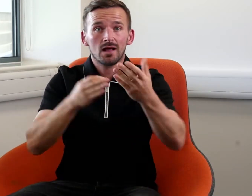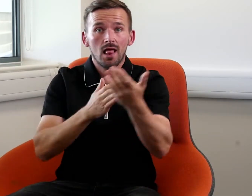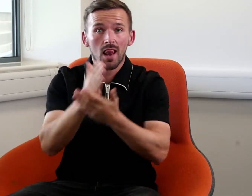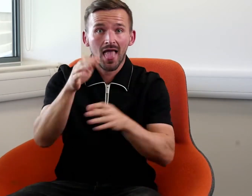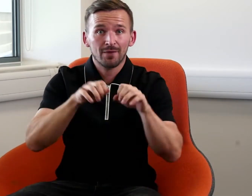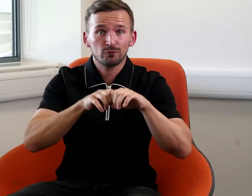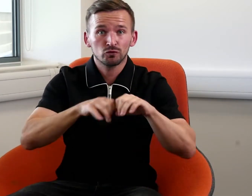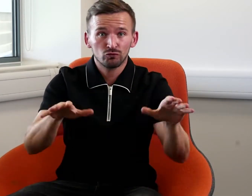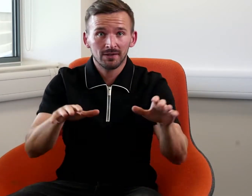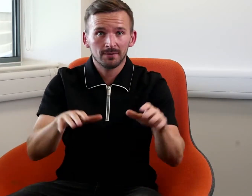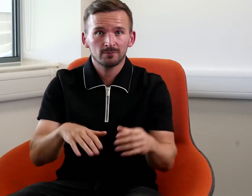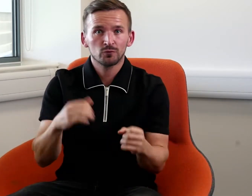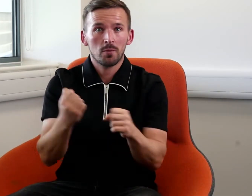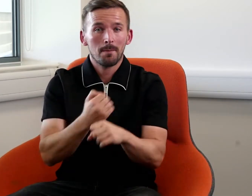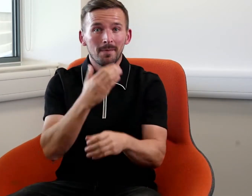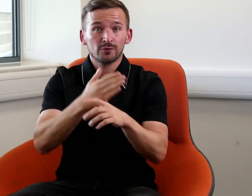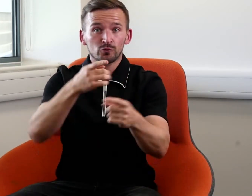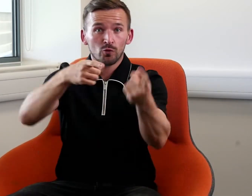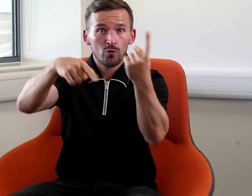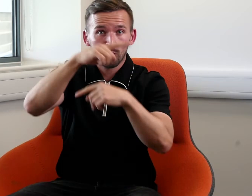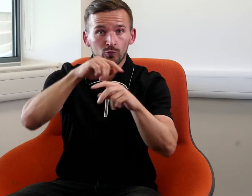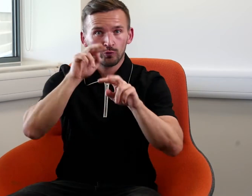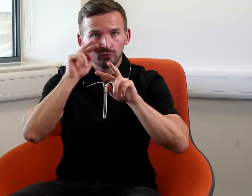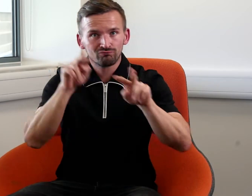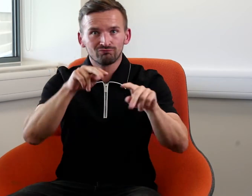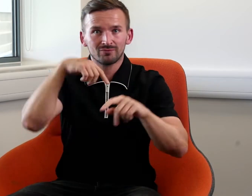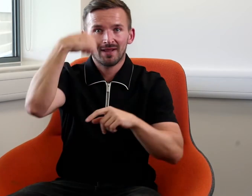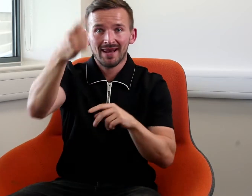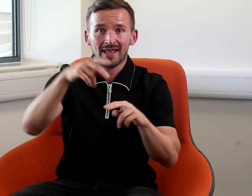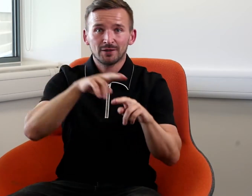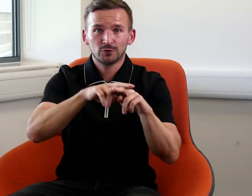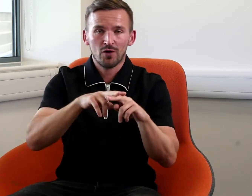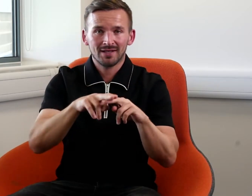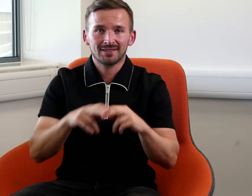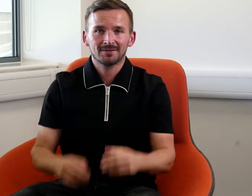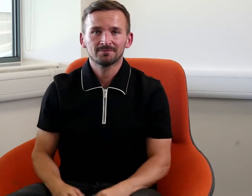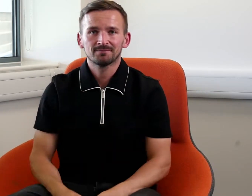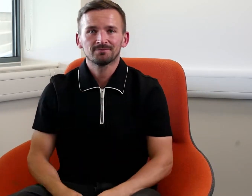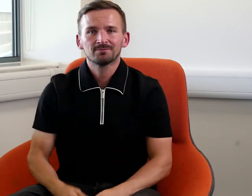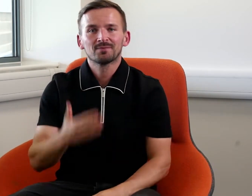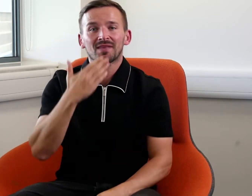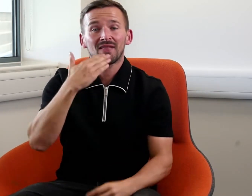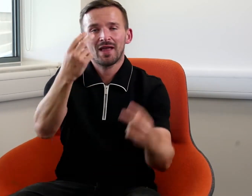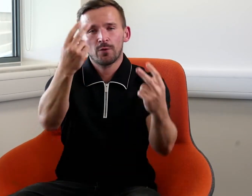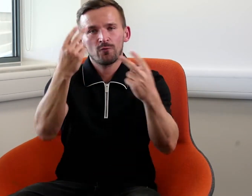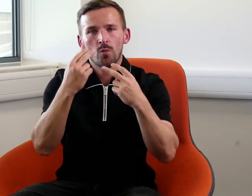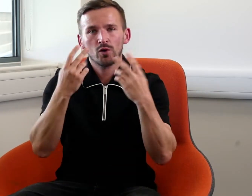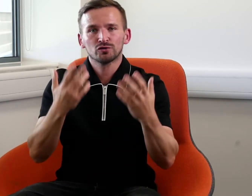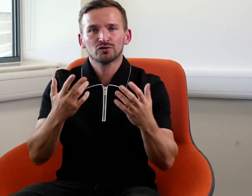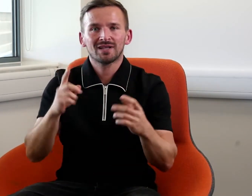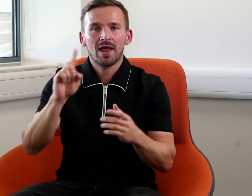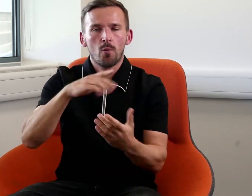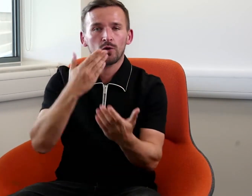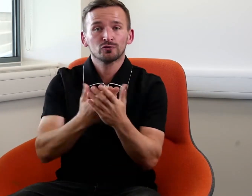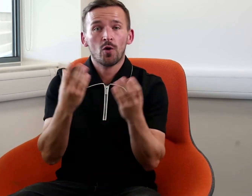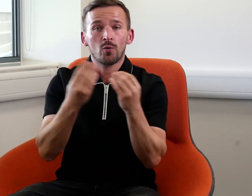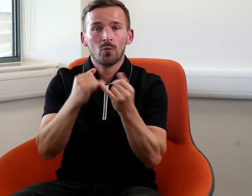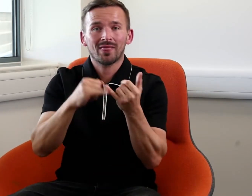CDA are going to do a live stream again about politics. So thank you all for watching,